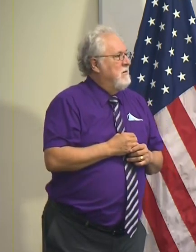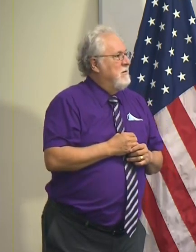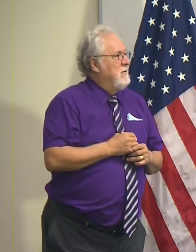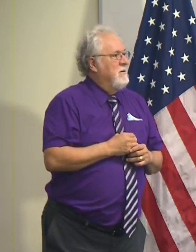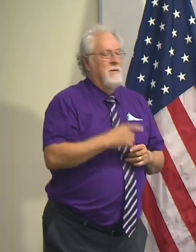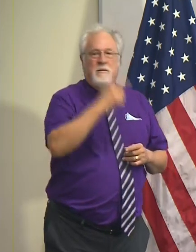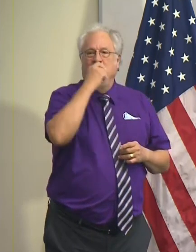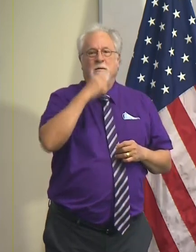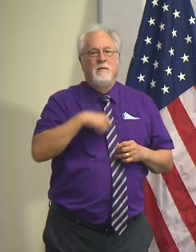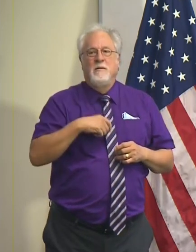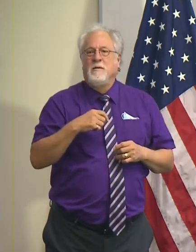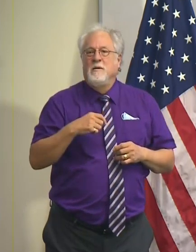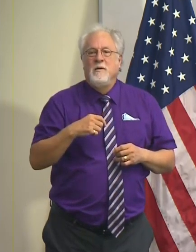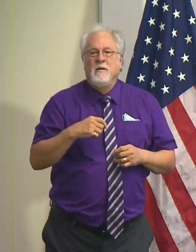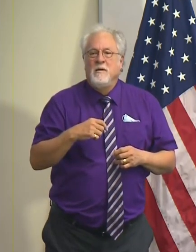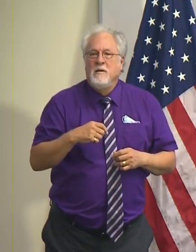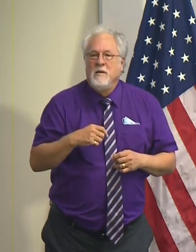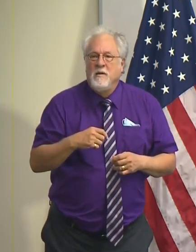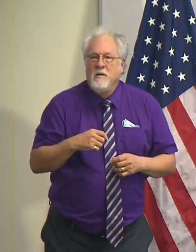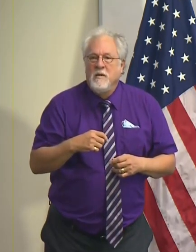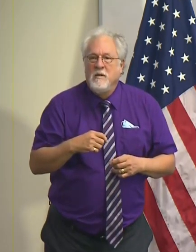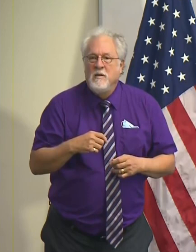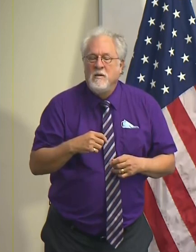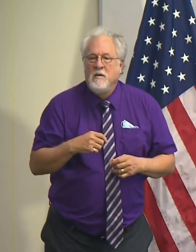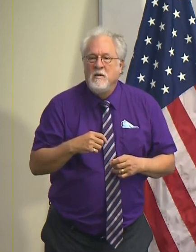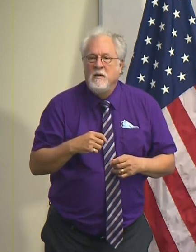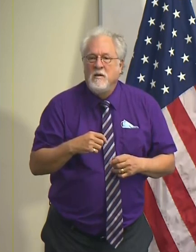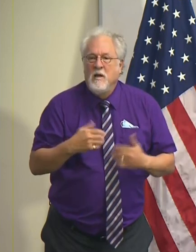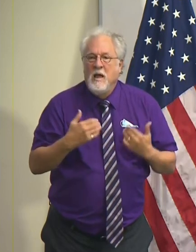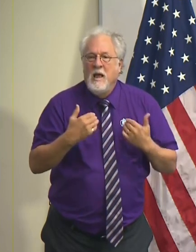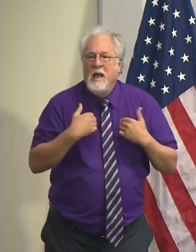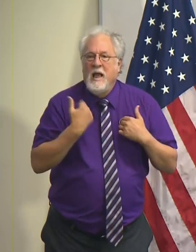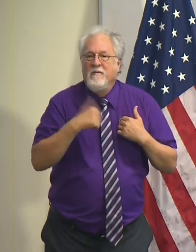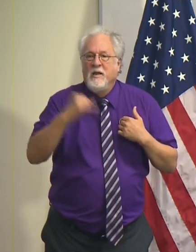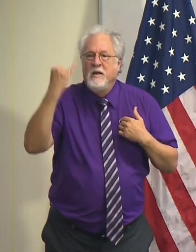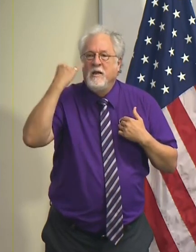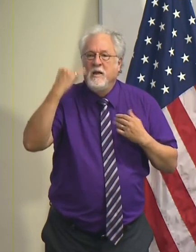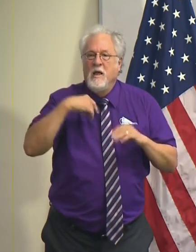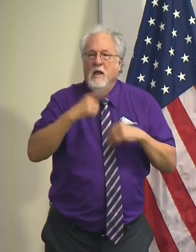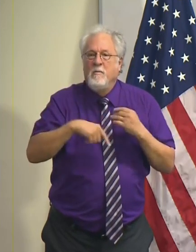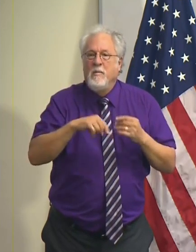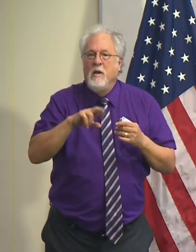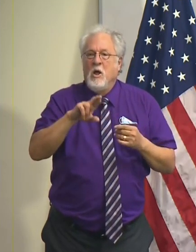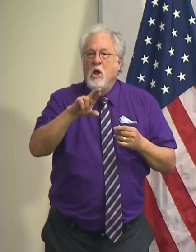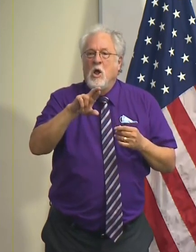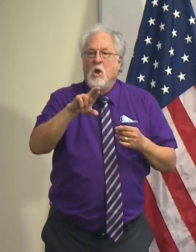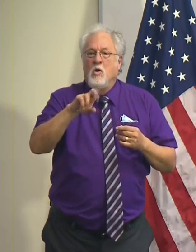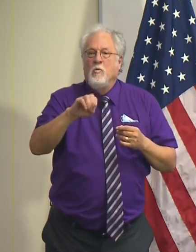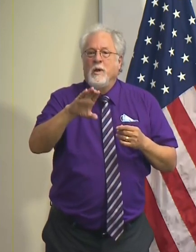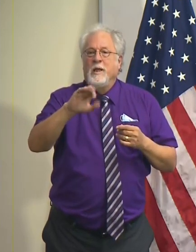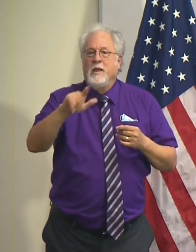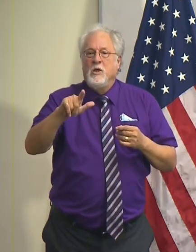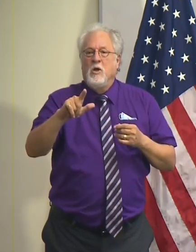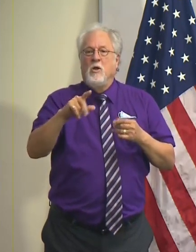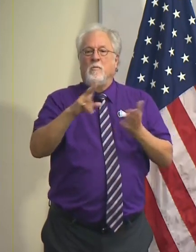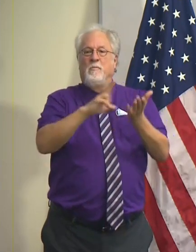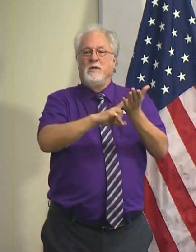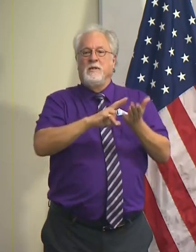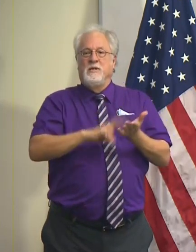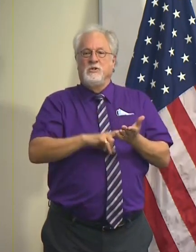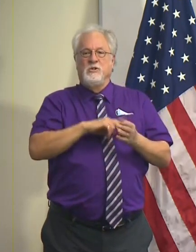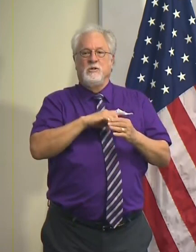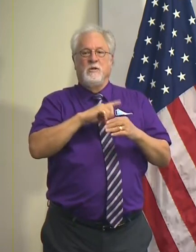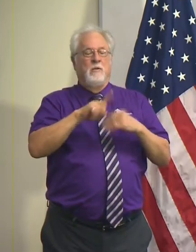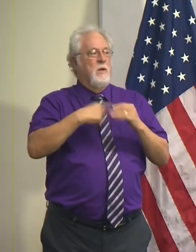You got to say that again. I can't hear it. Sorry. Do you have any opinions on the recall petition that's circulating right